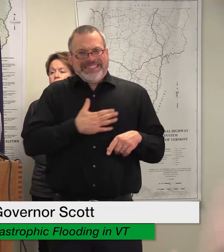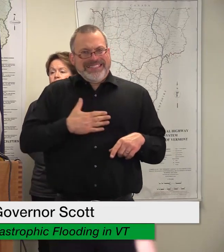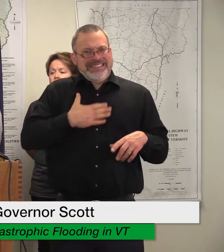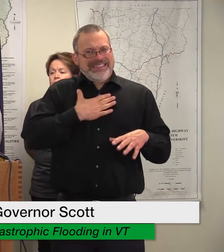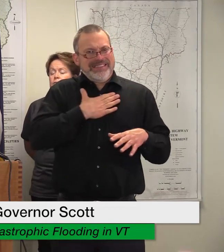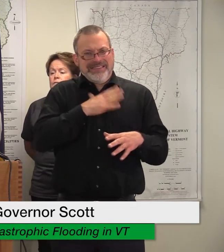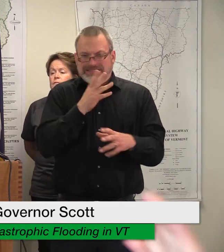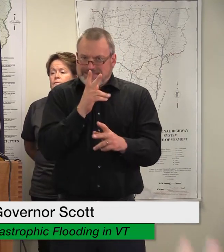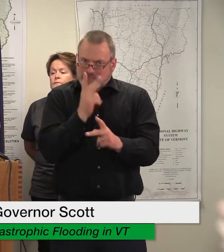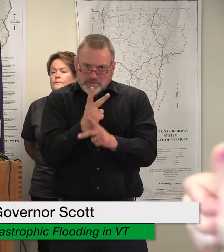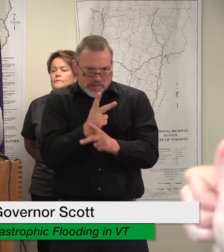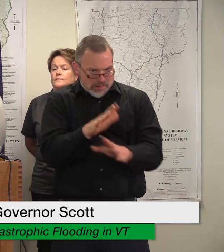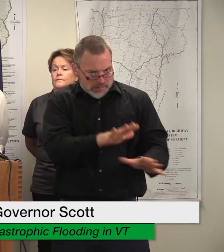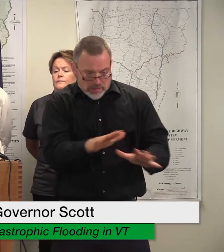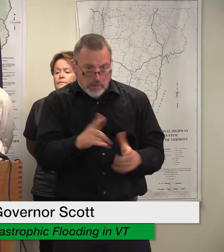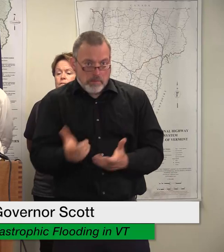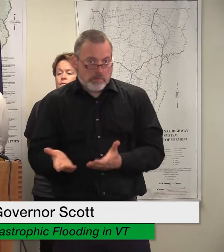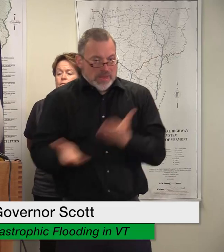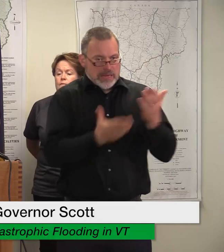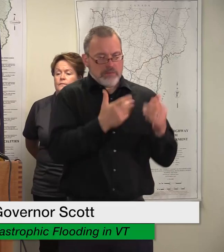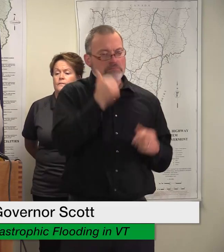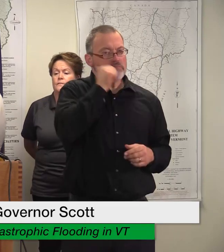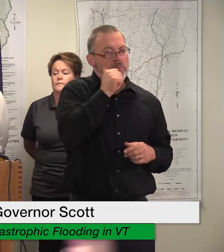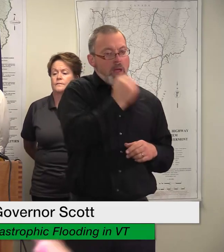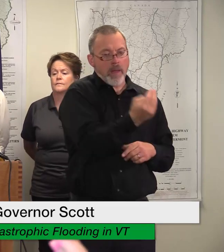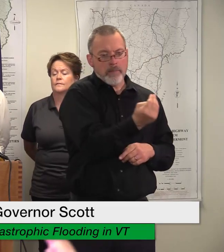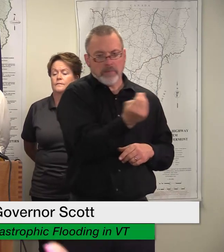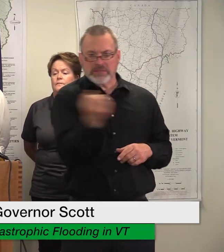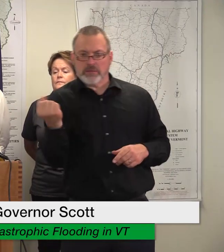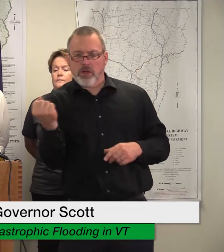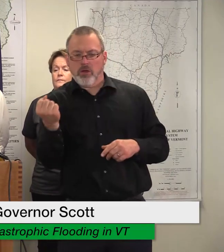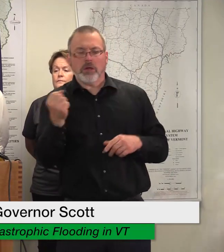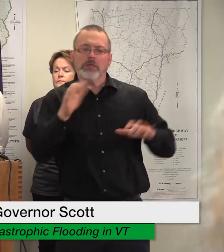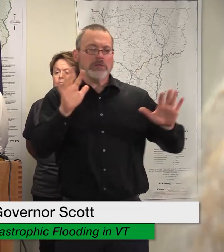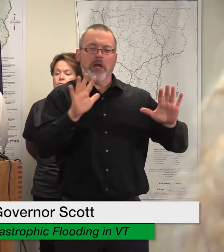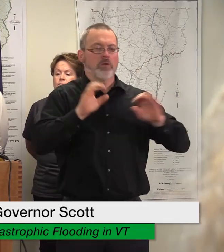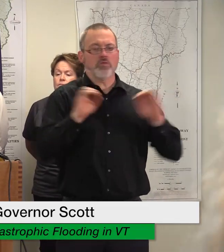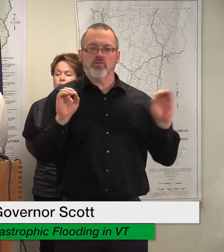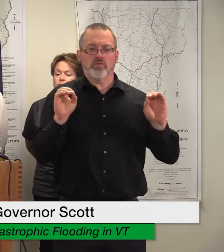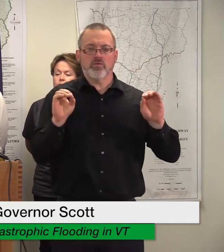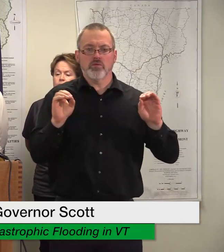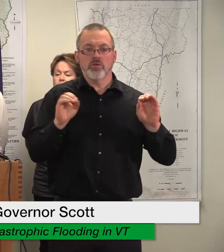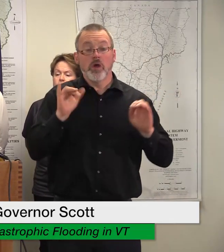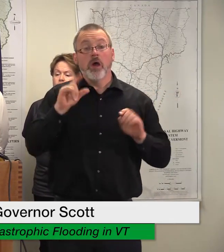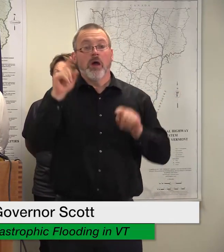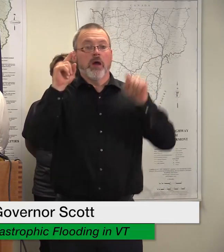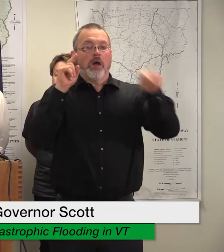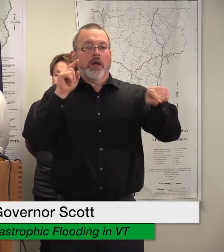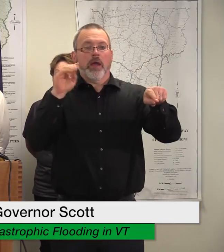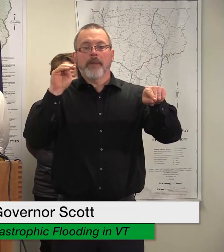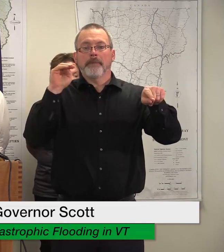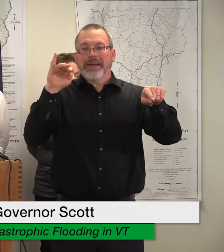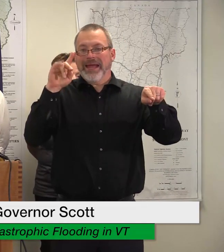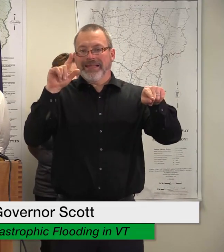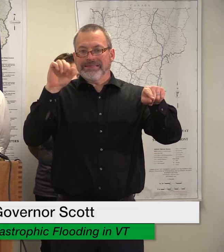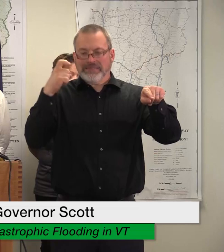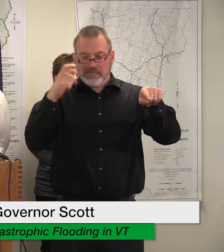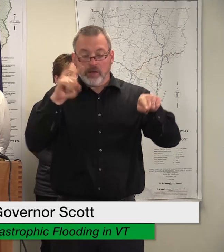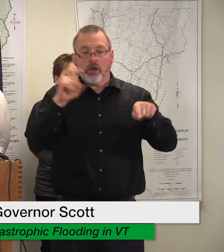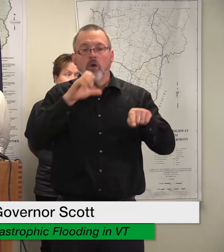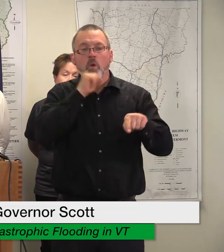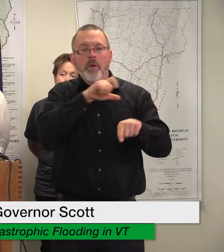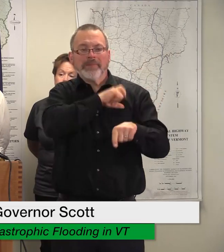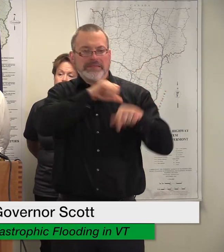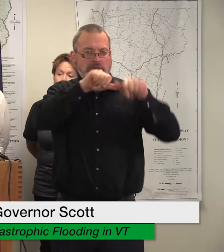Saturday, 10 a.m. to 4 p.m., again at the former Middlesex Police Barracks at 1078 U.S. Route 2 in